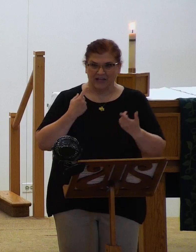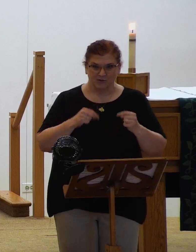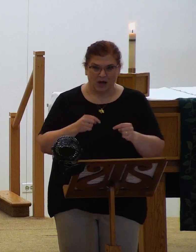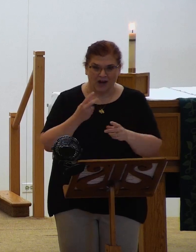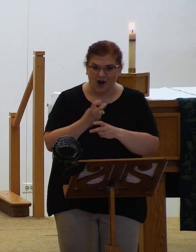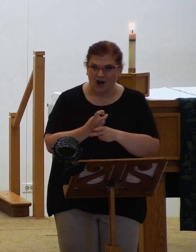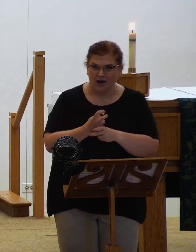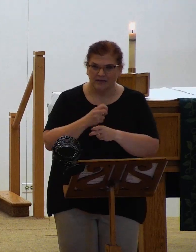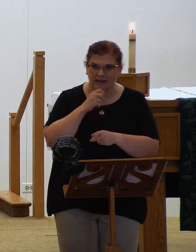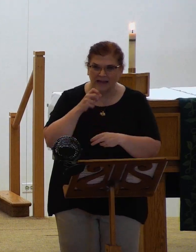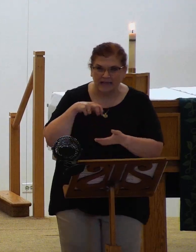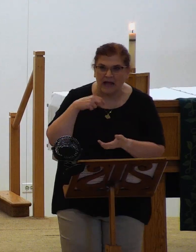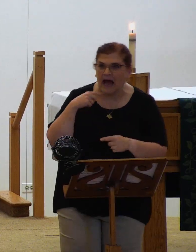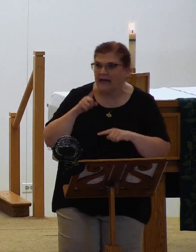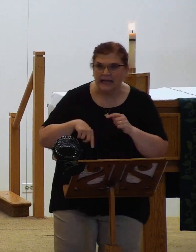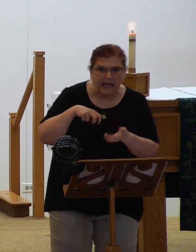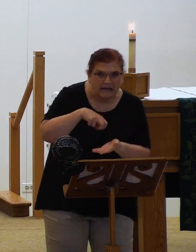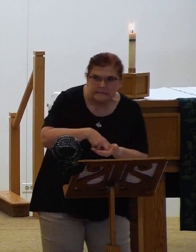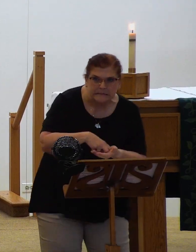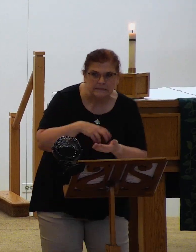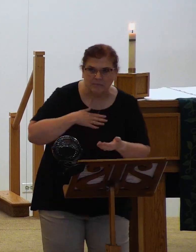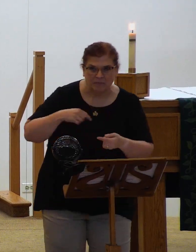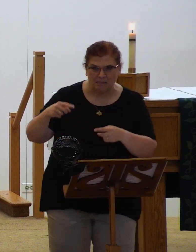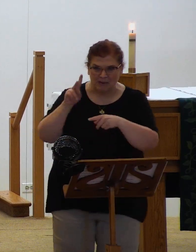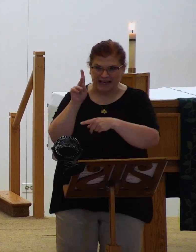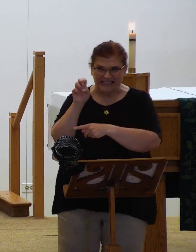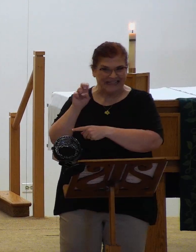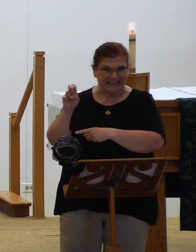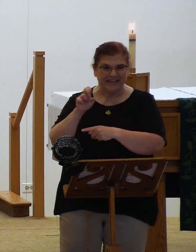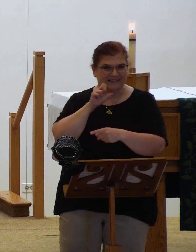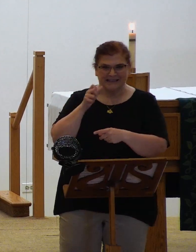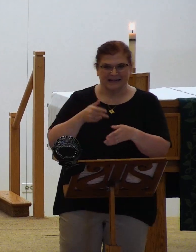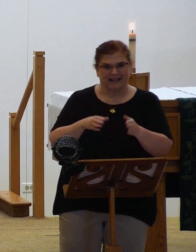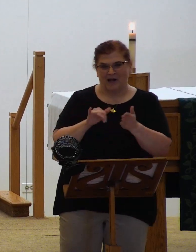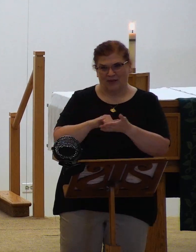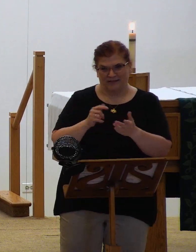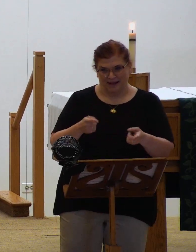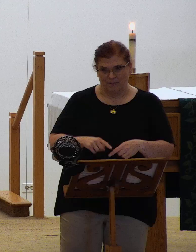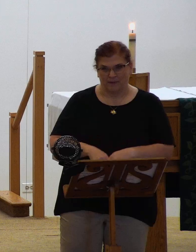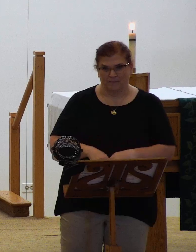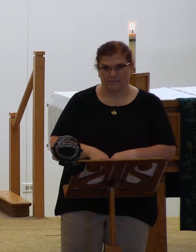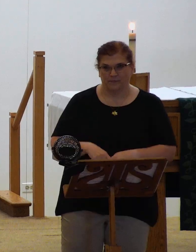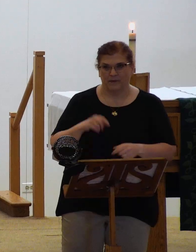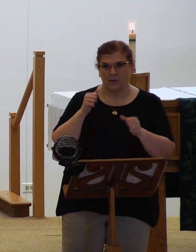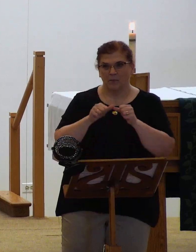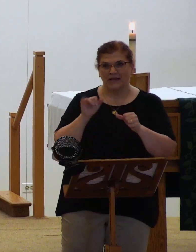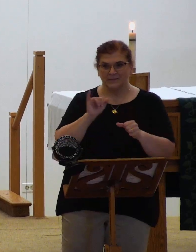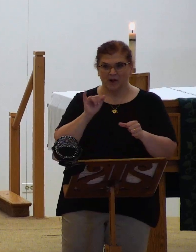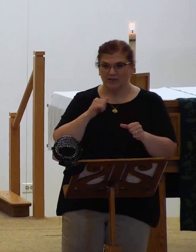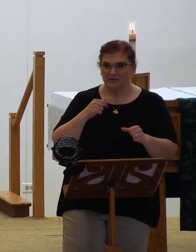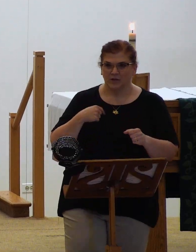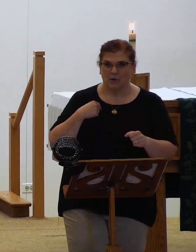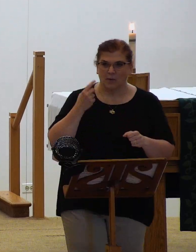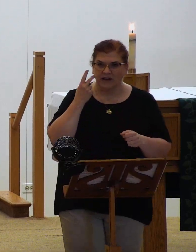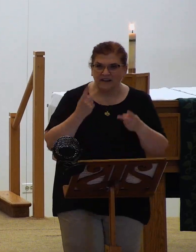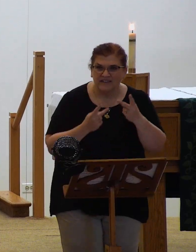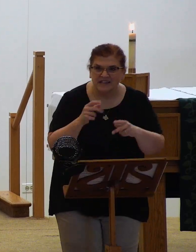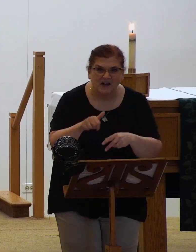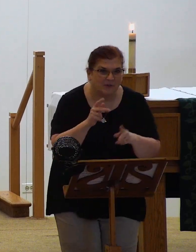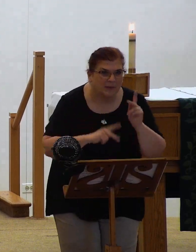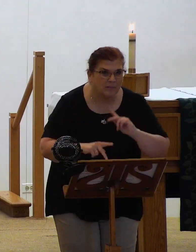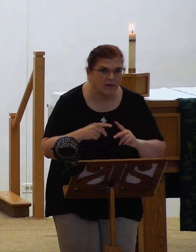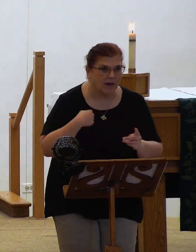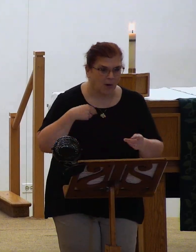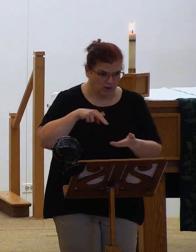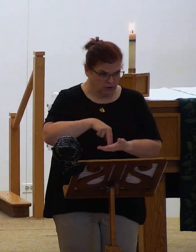that I can't get down to their level. My knee will not allow that to happen. It reminds me also that when I visit other people, I'm always